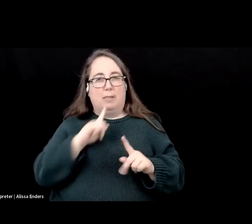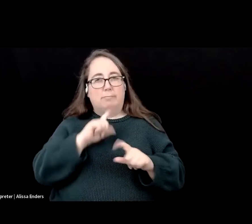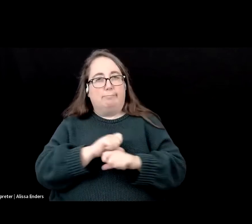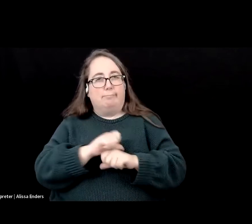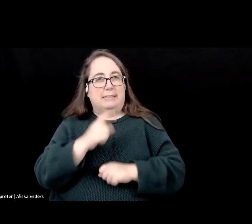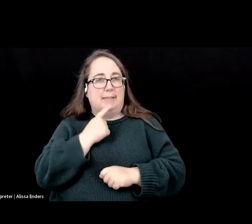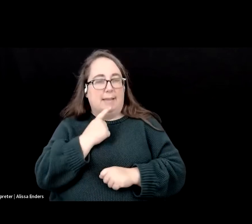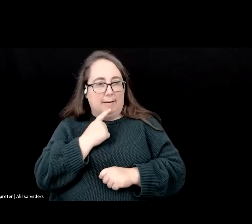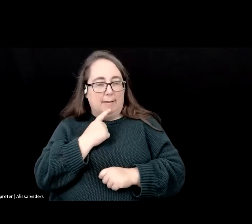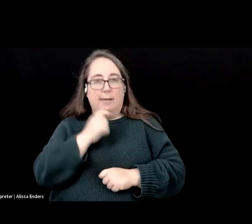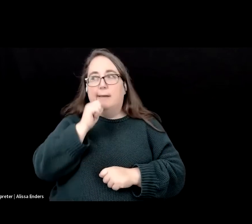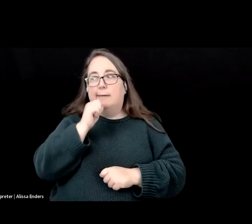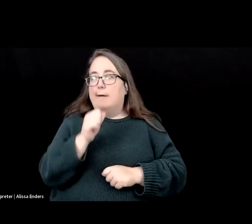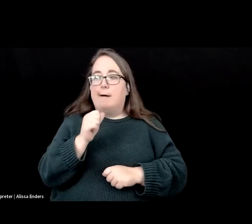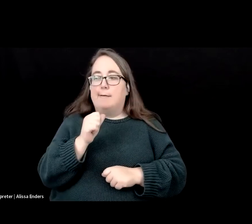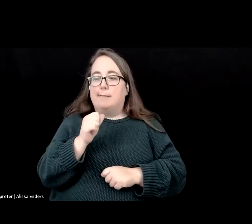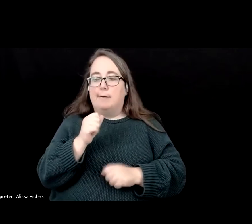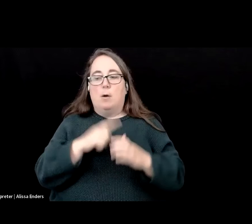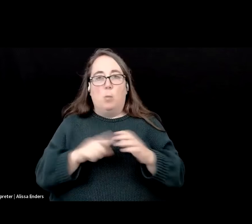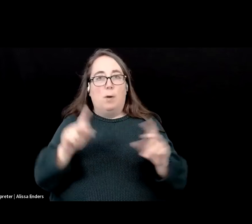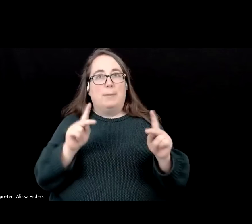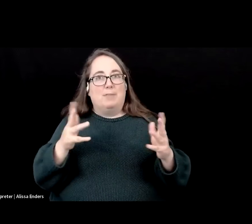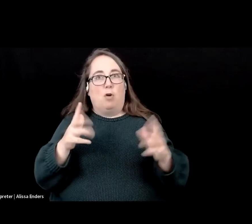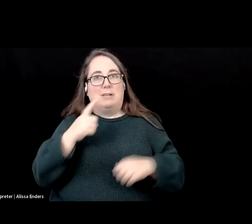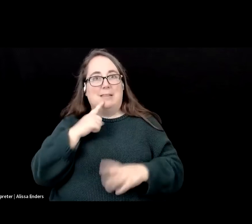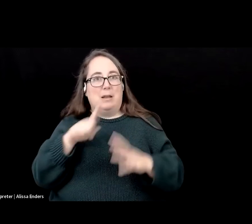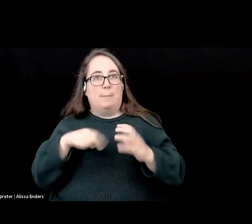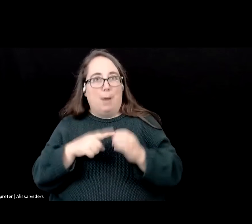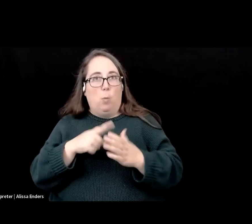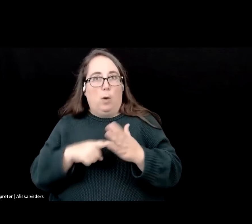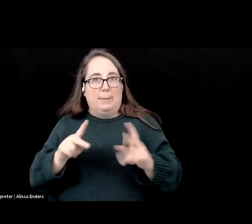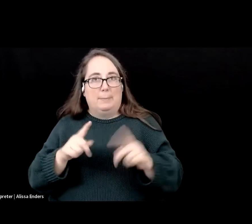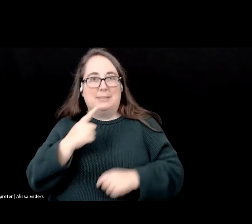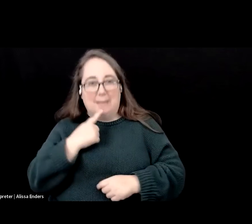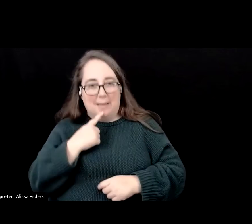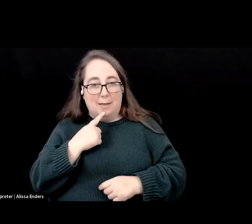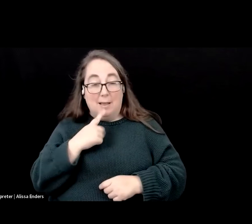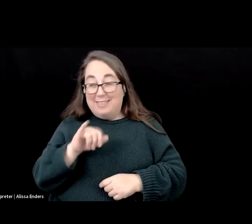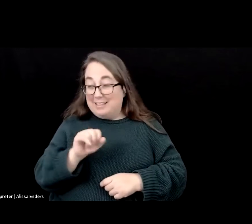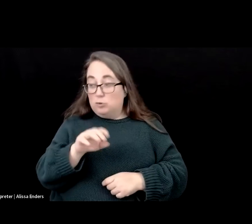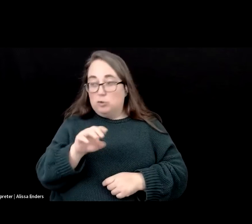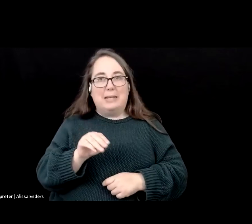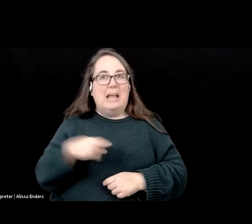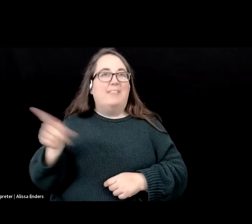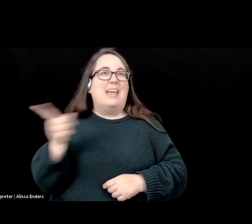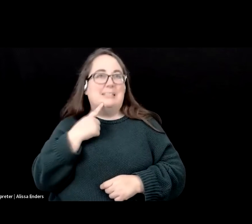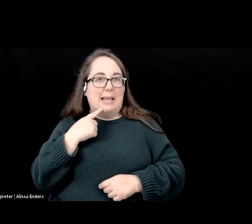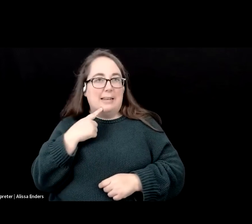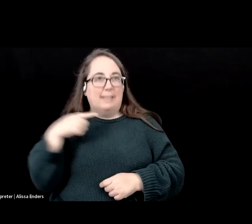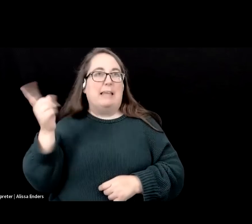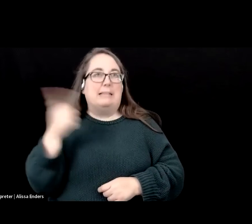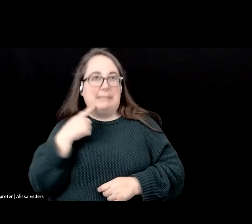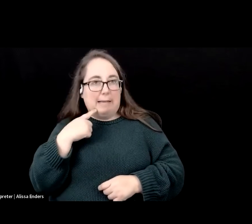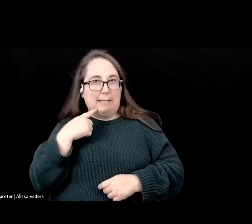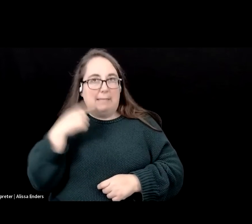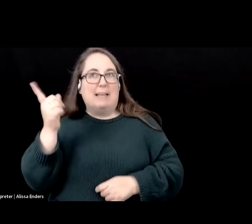saying, as opposed to what people have said about what people say, which is so much of what social media is, right? That's a tweet is, I'm